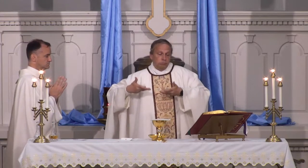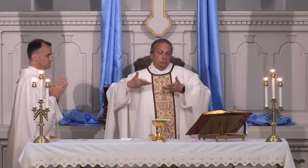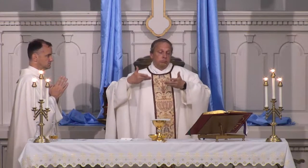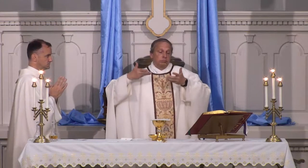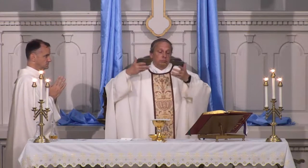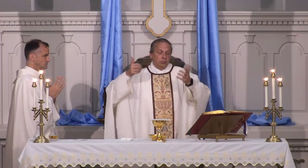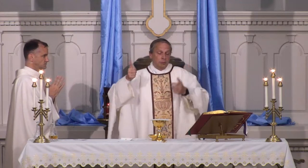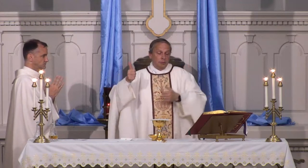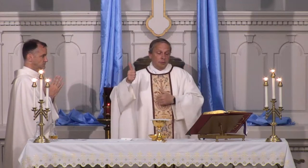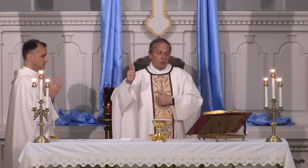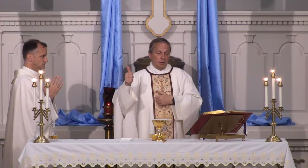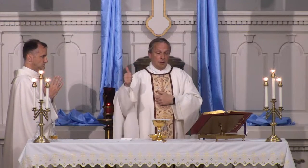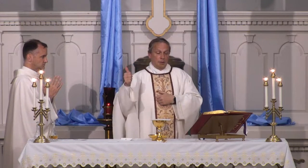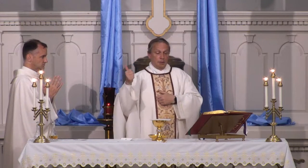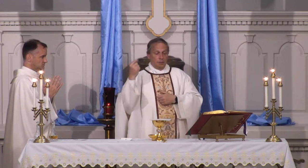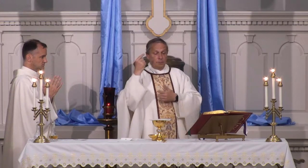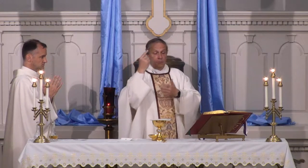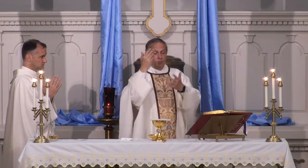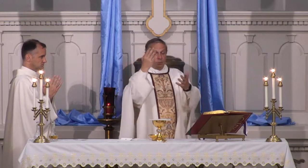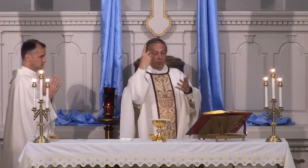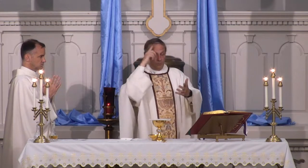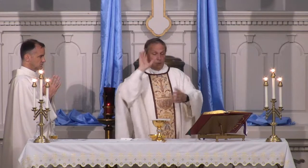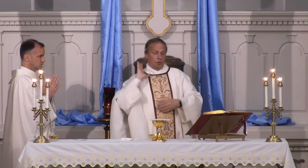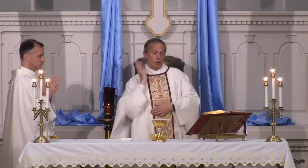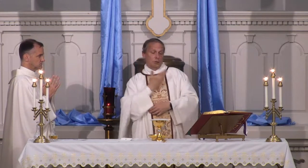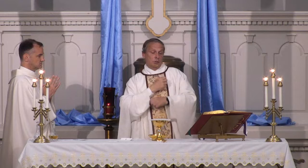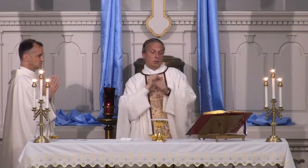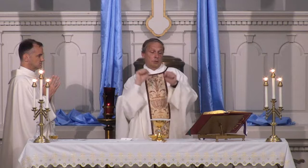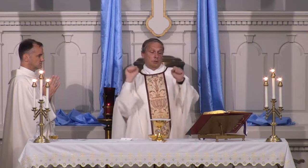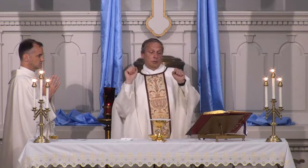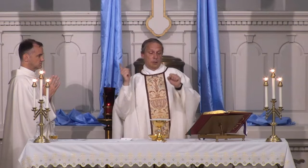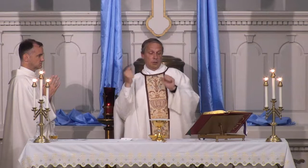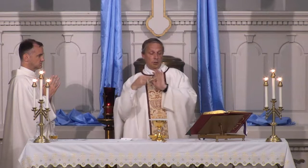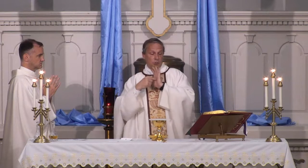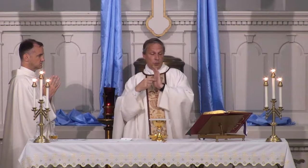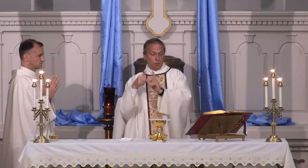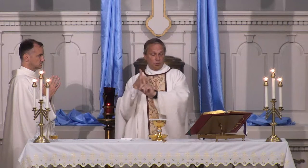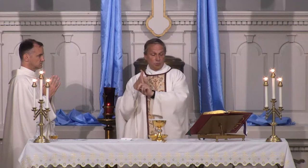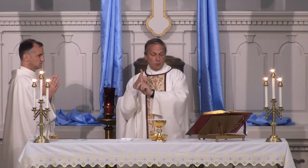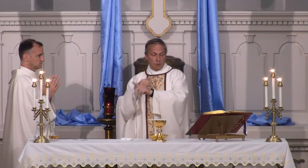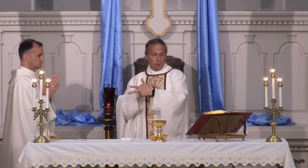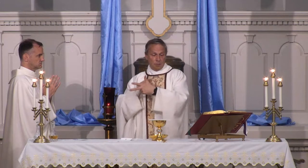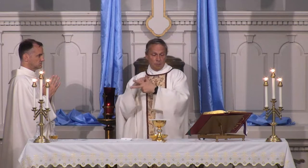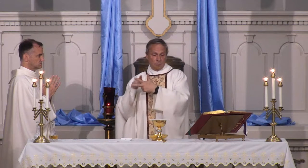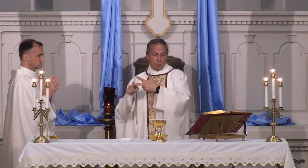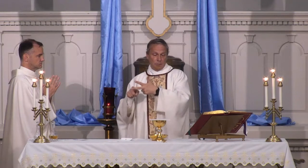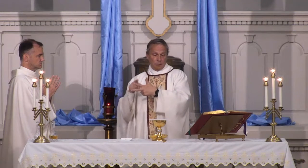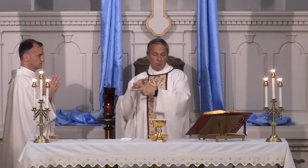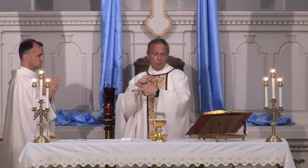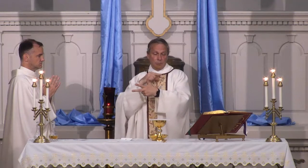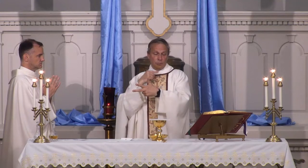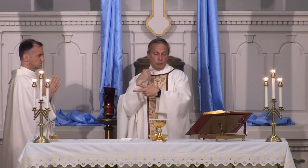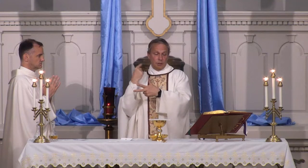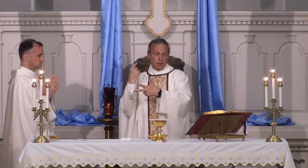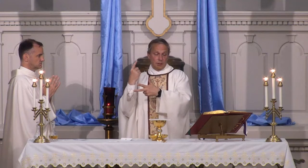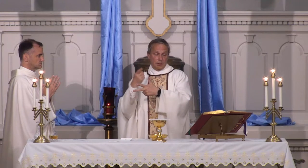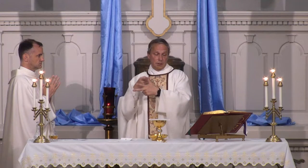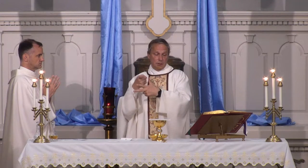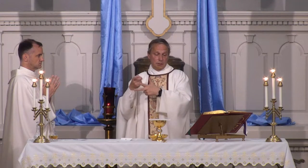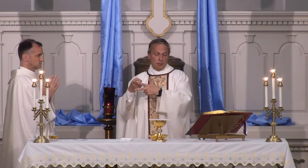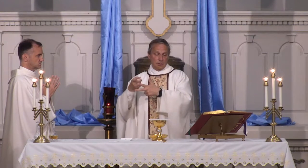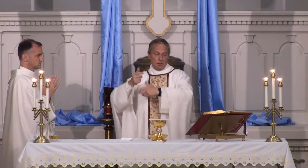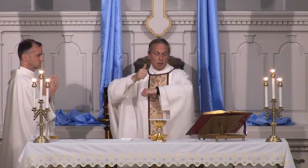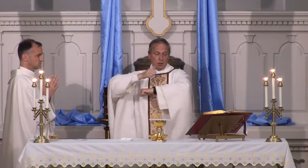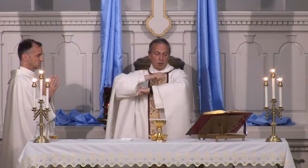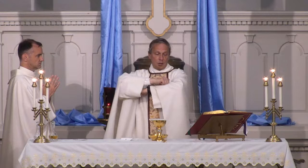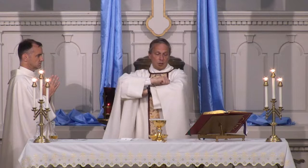And by commending himself to you for our salvation, showed